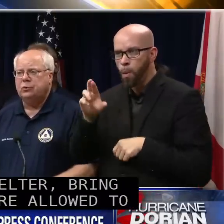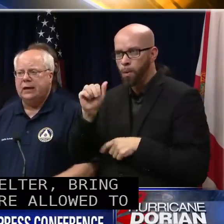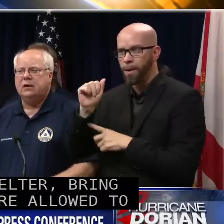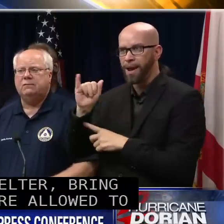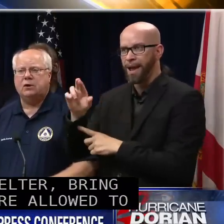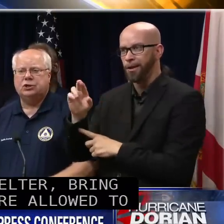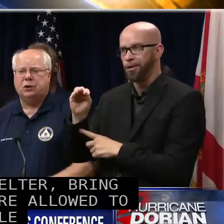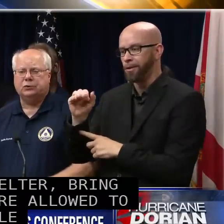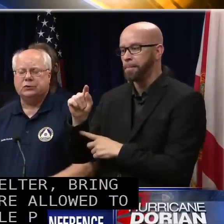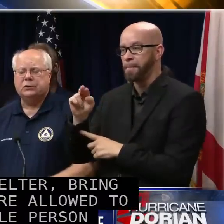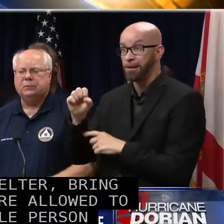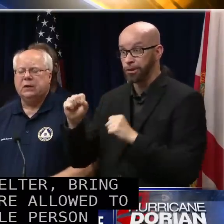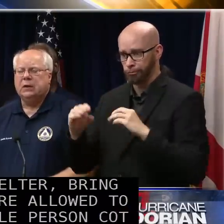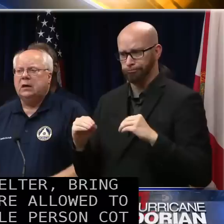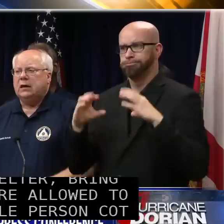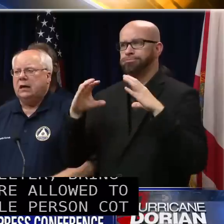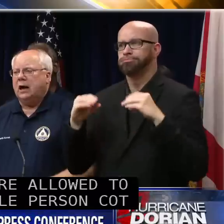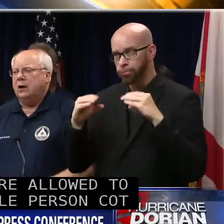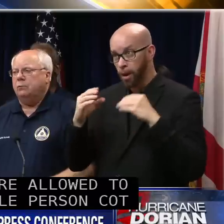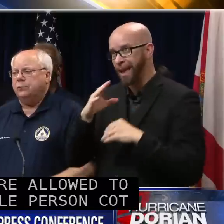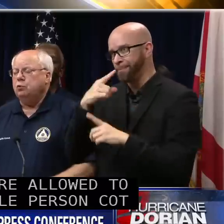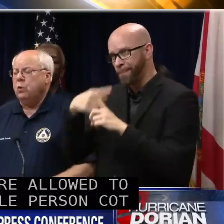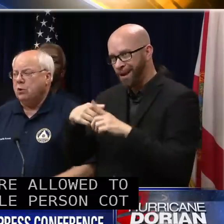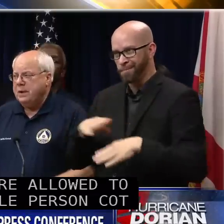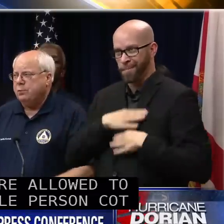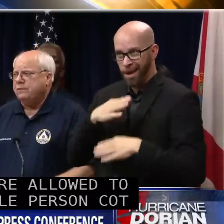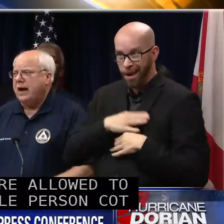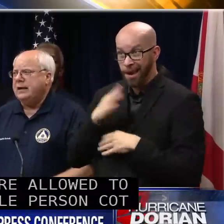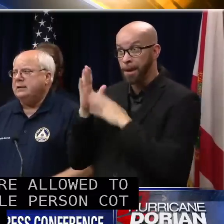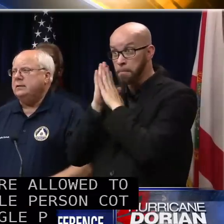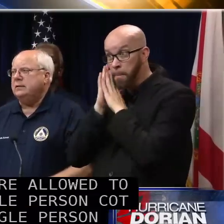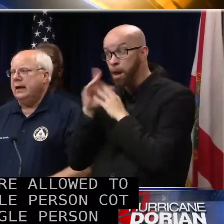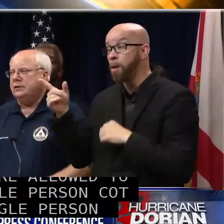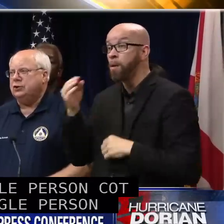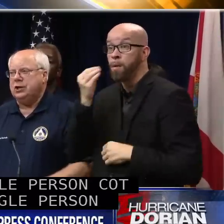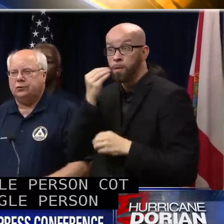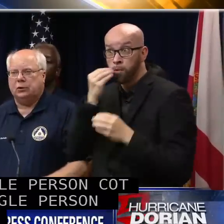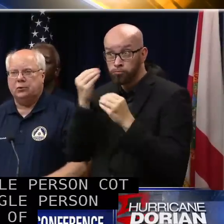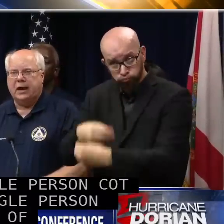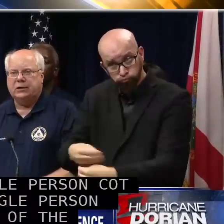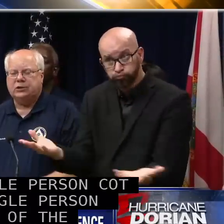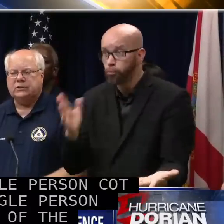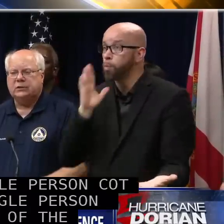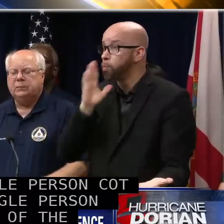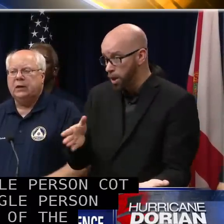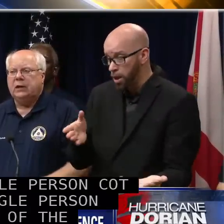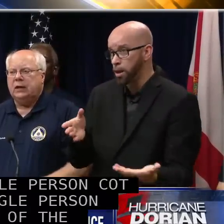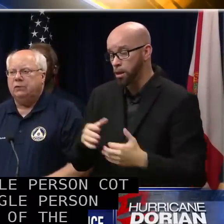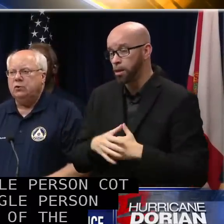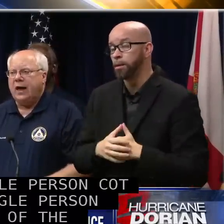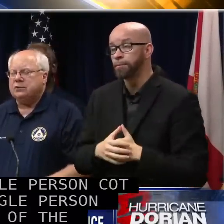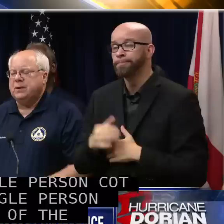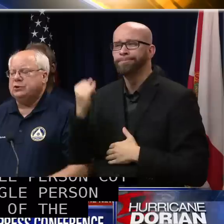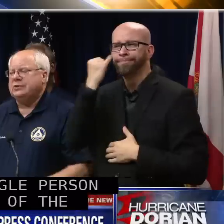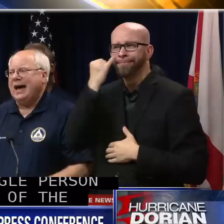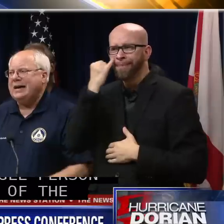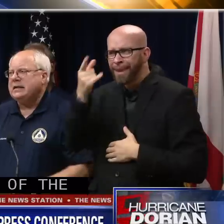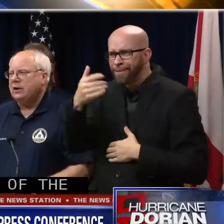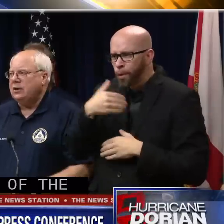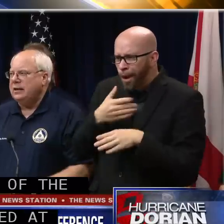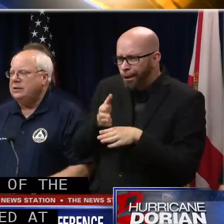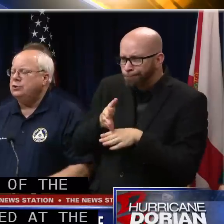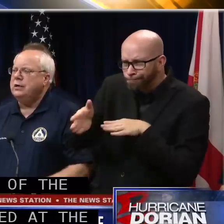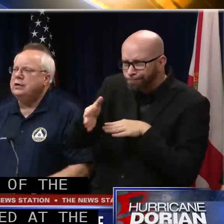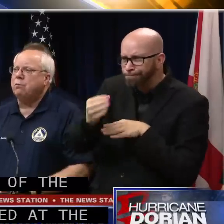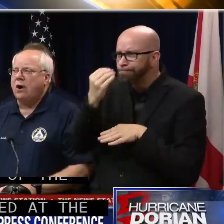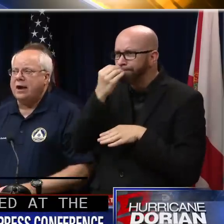mattress to any of our shelters. Food will be provided at the shelter locations. If you have special